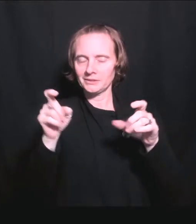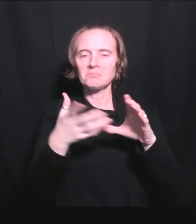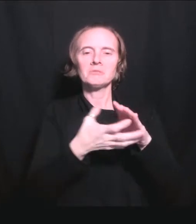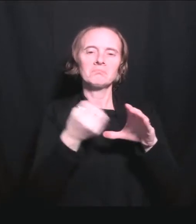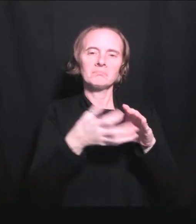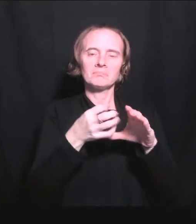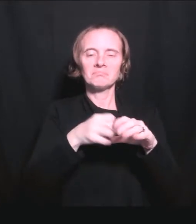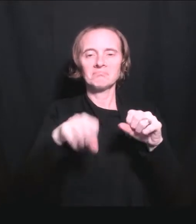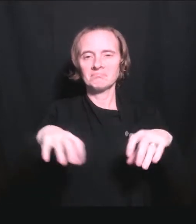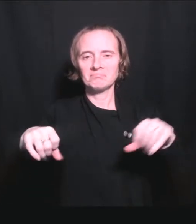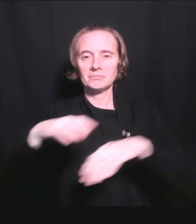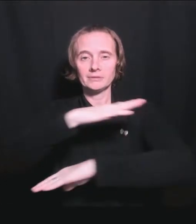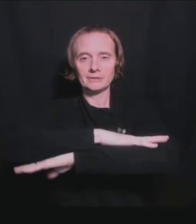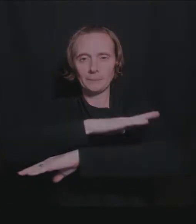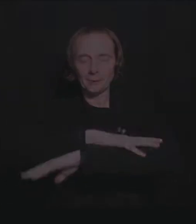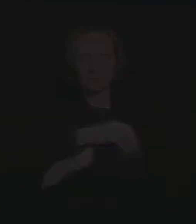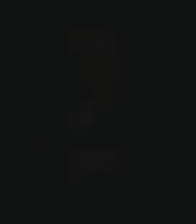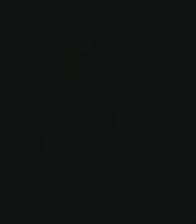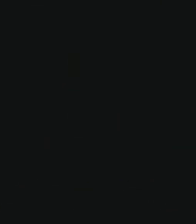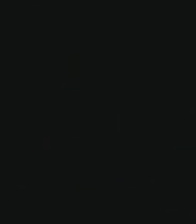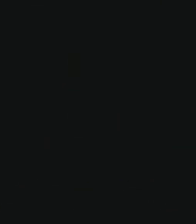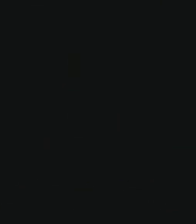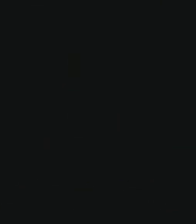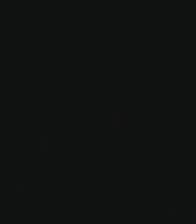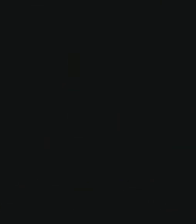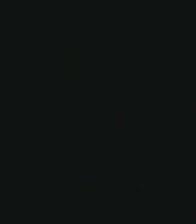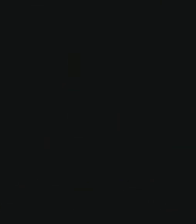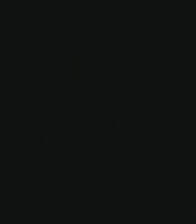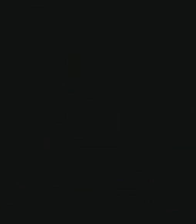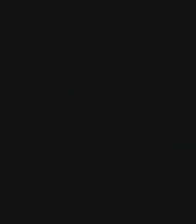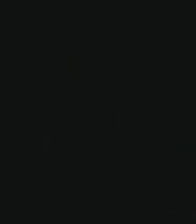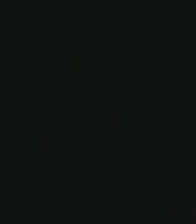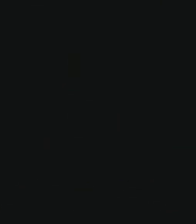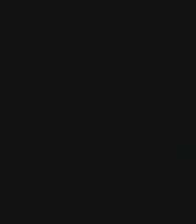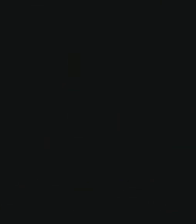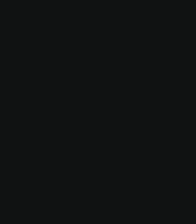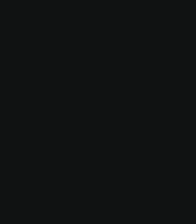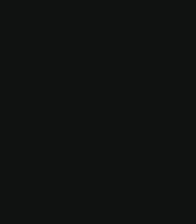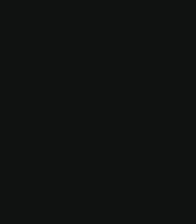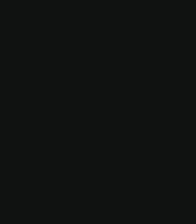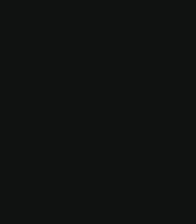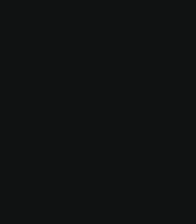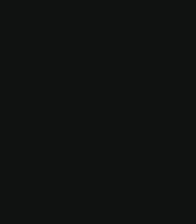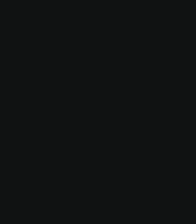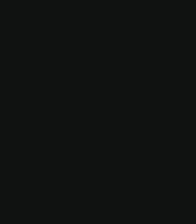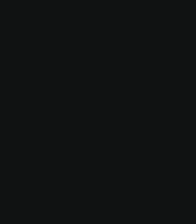Open the box. There are 2 tests in each box.